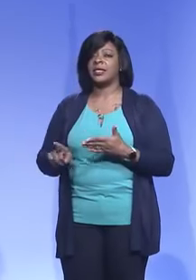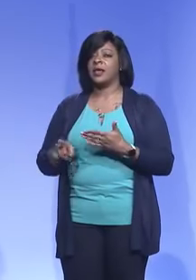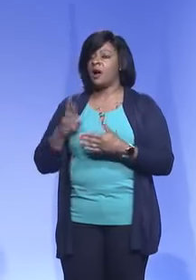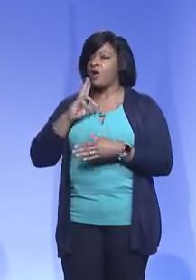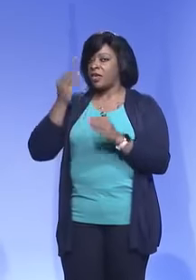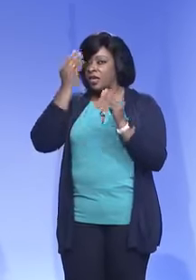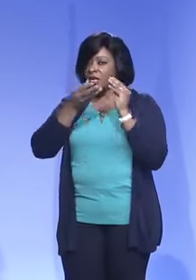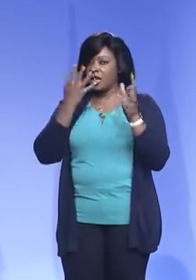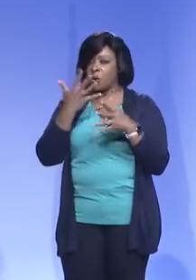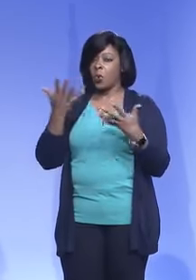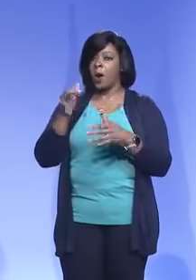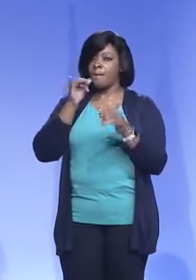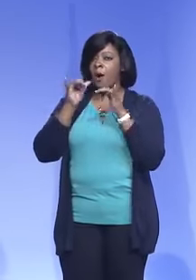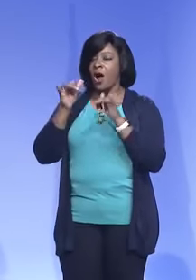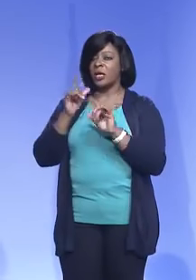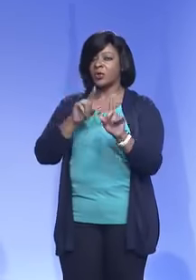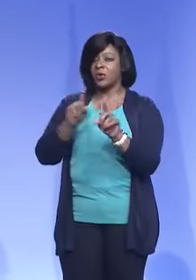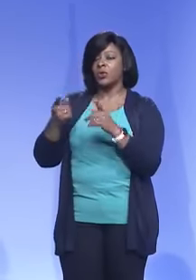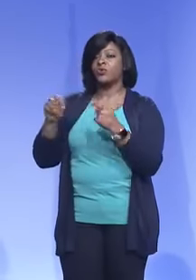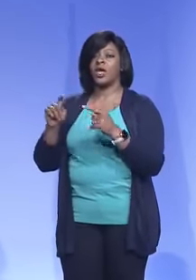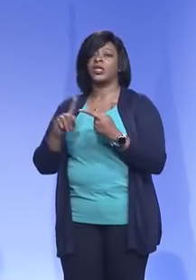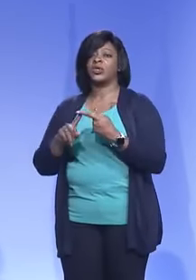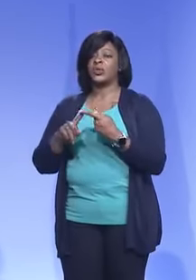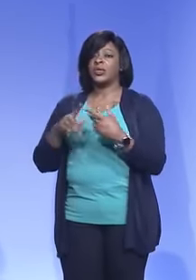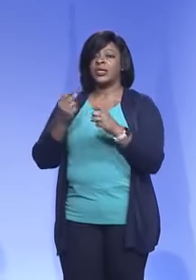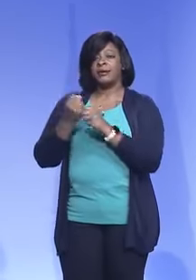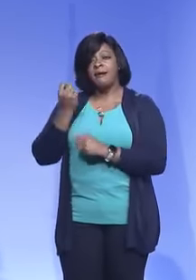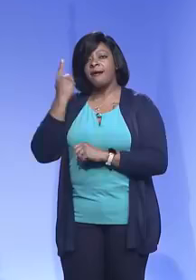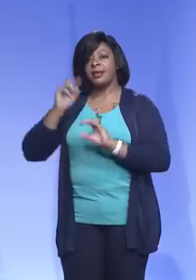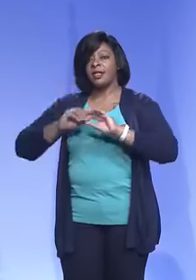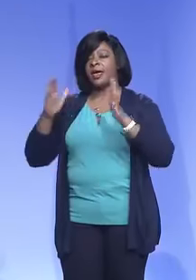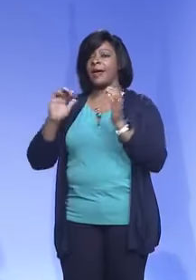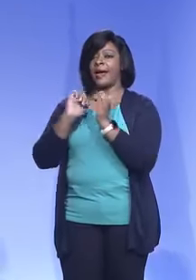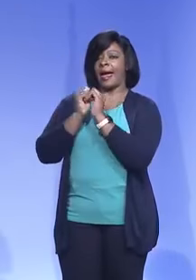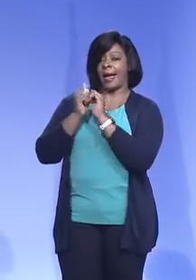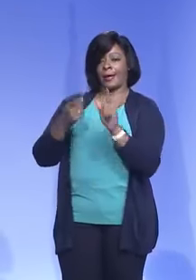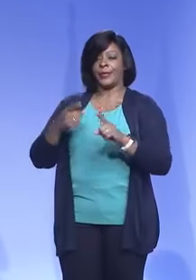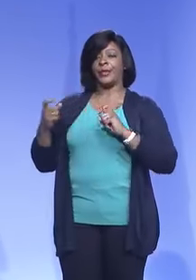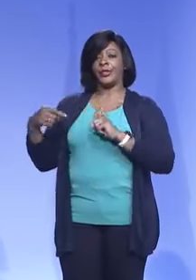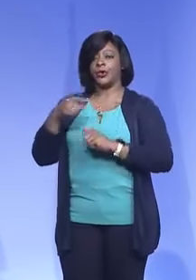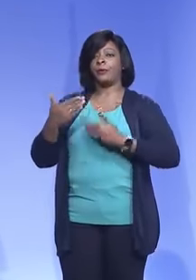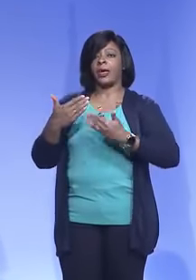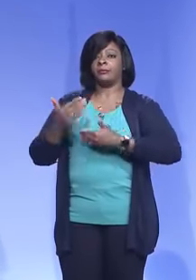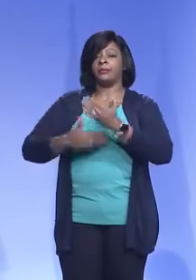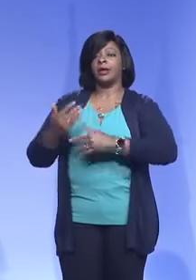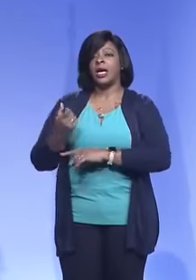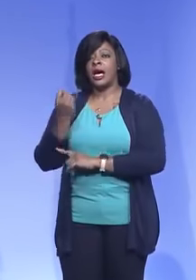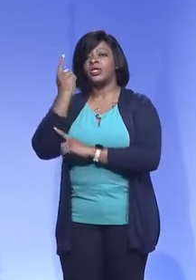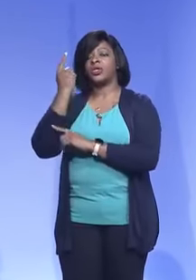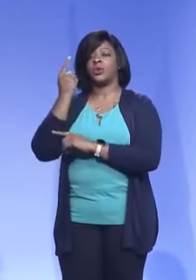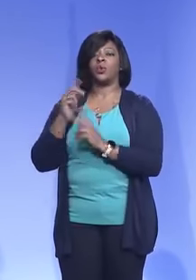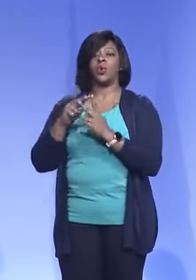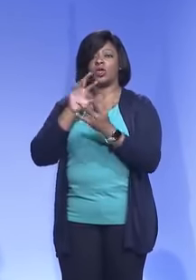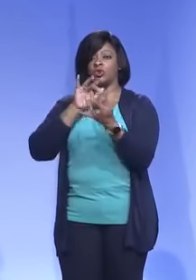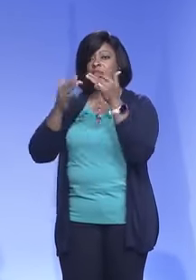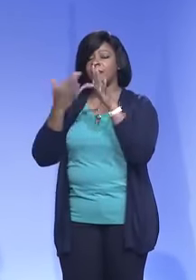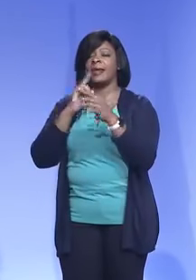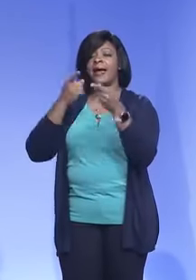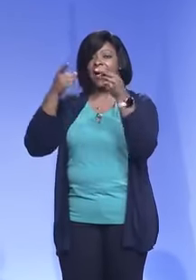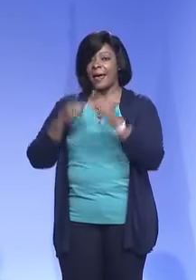they telling you what bars they've been to, trying to get an understanding of how quickly you guys might understand whether transmission